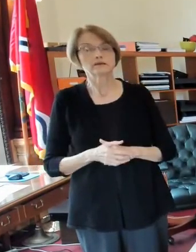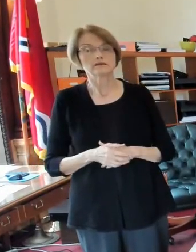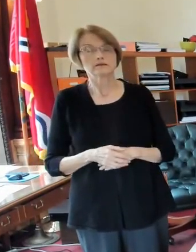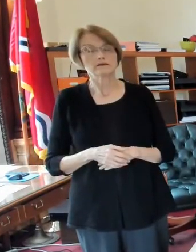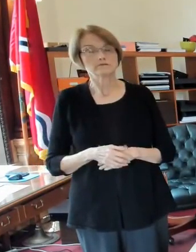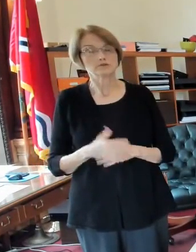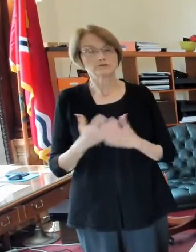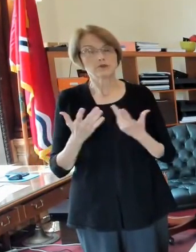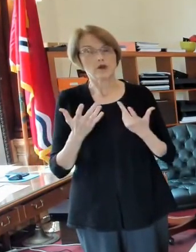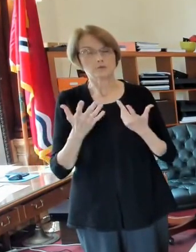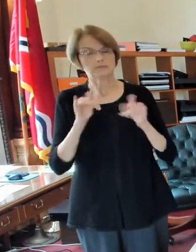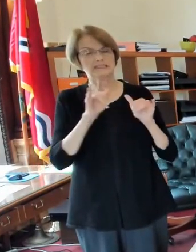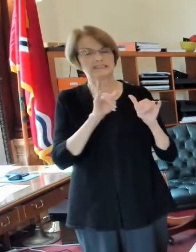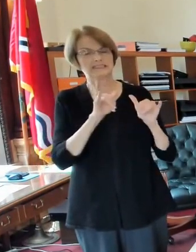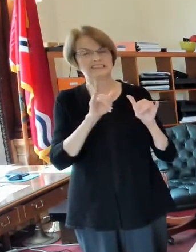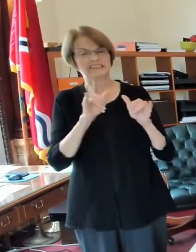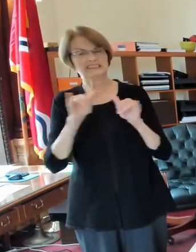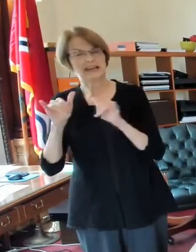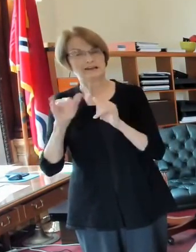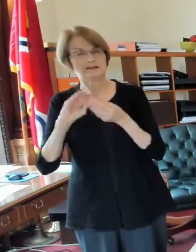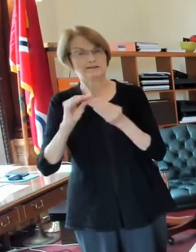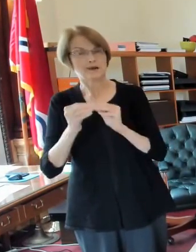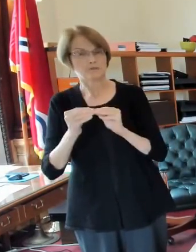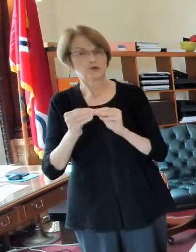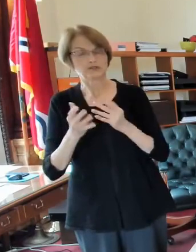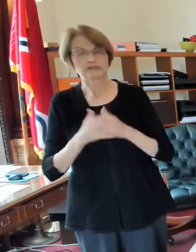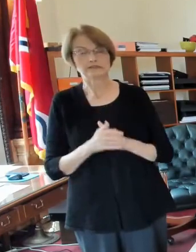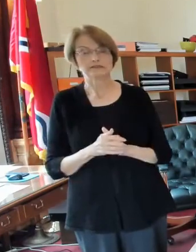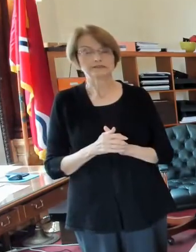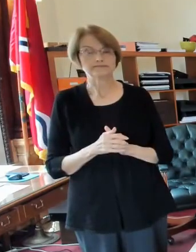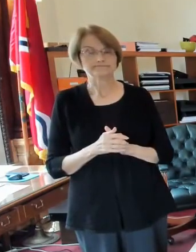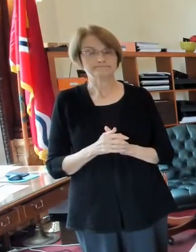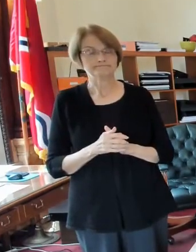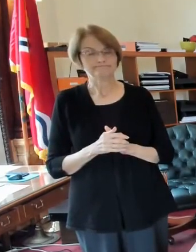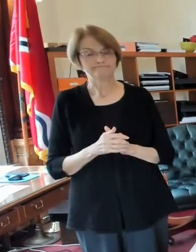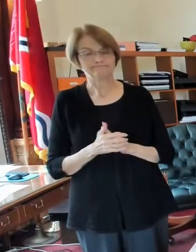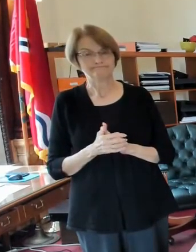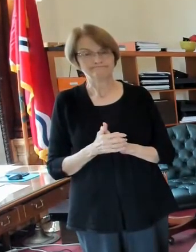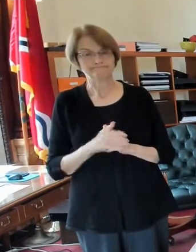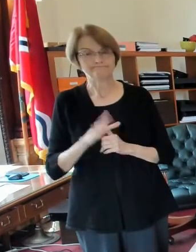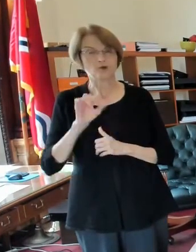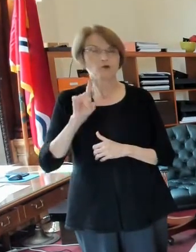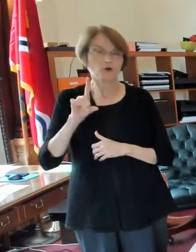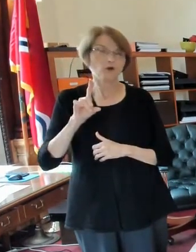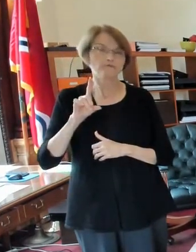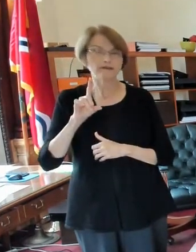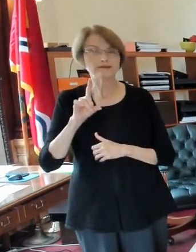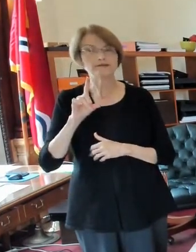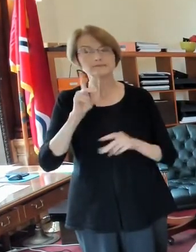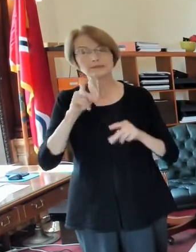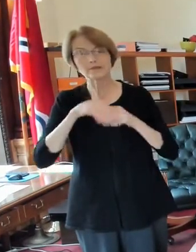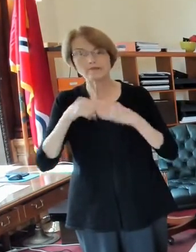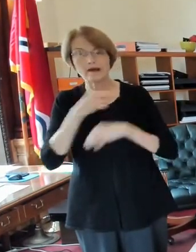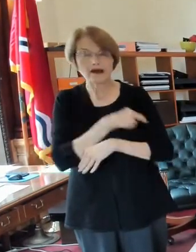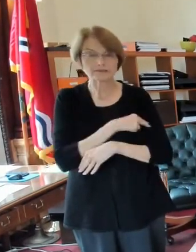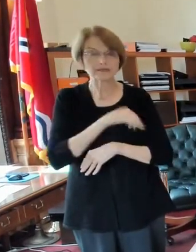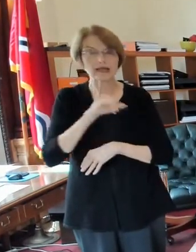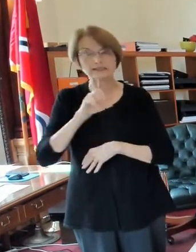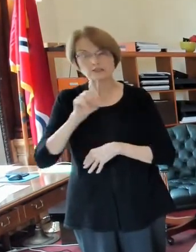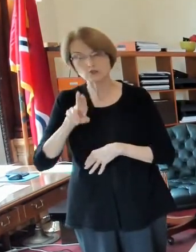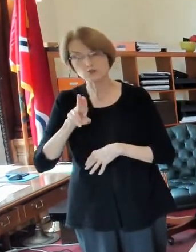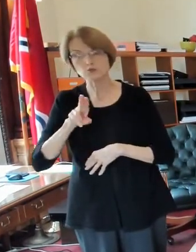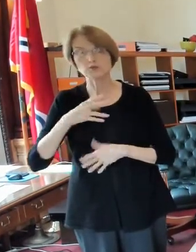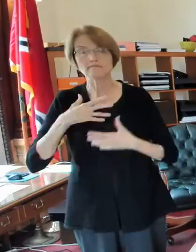really pretty steady numbers with regard to COVID hospitalizations, ICUs,